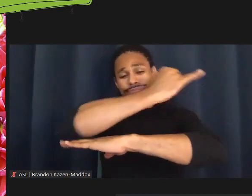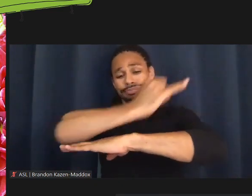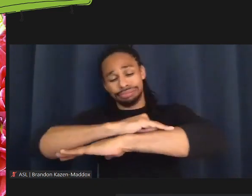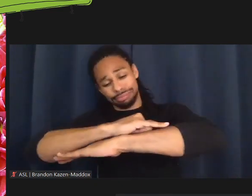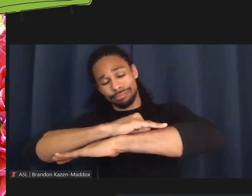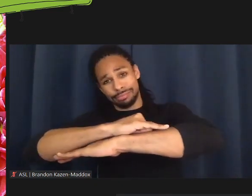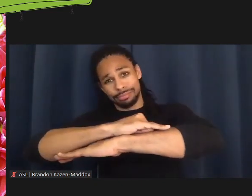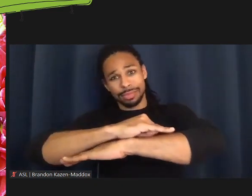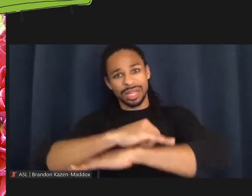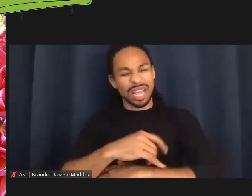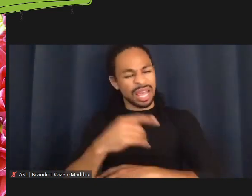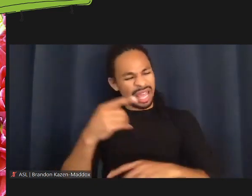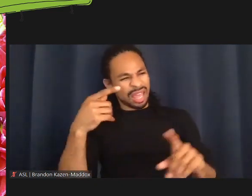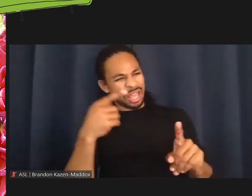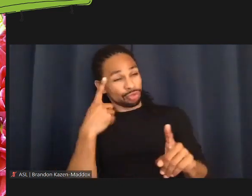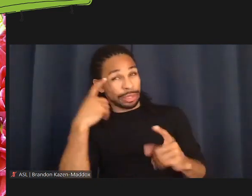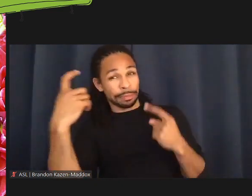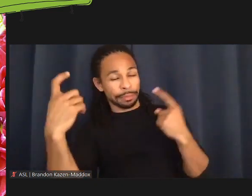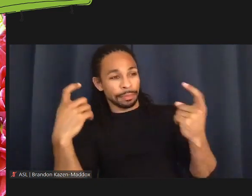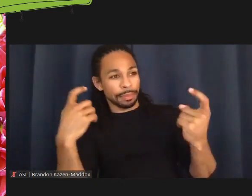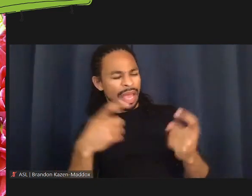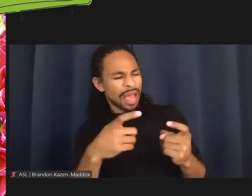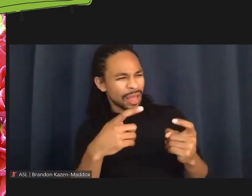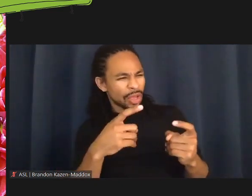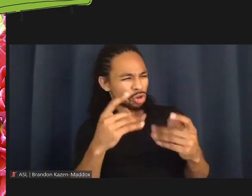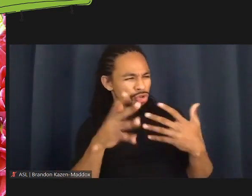Was it gray or rorqual?